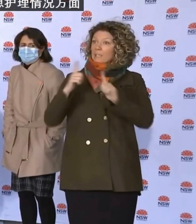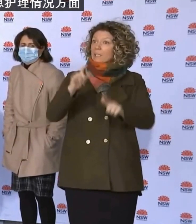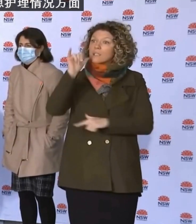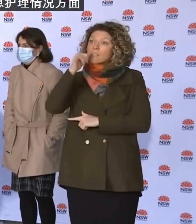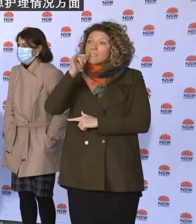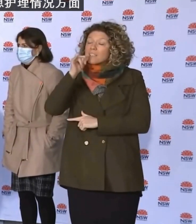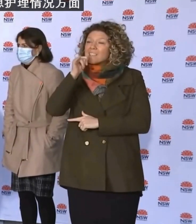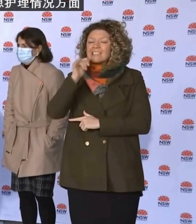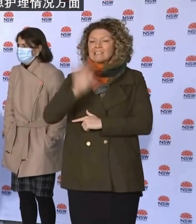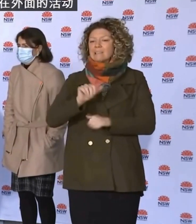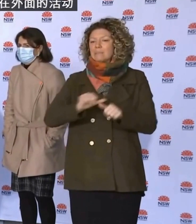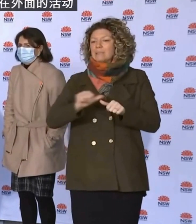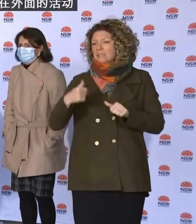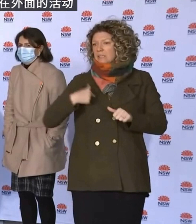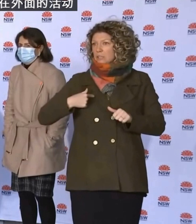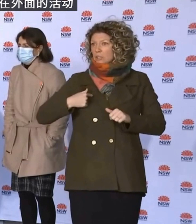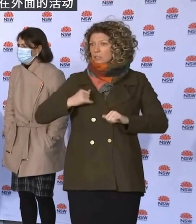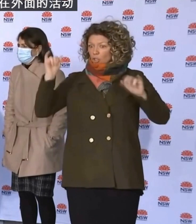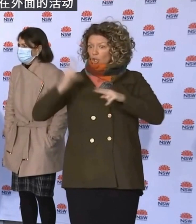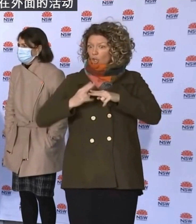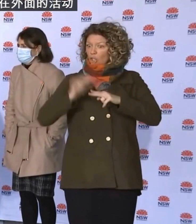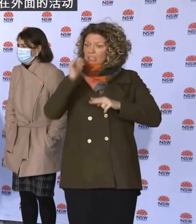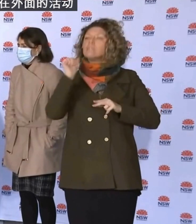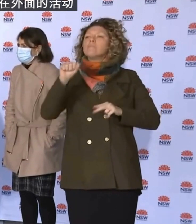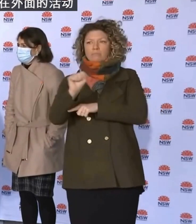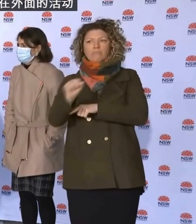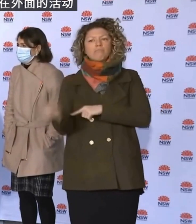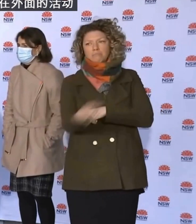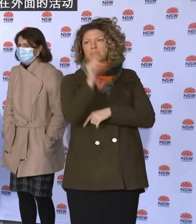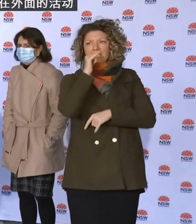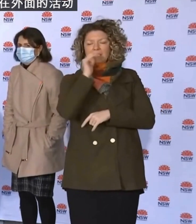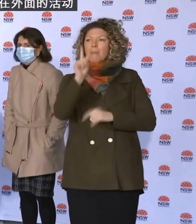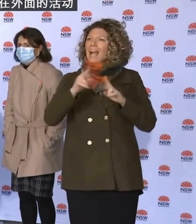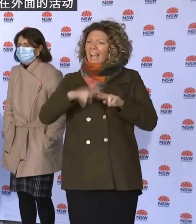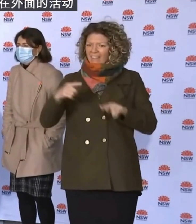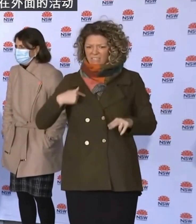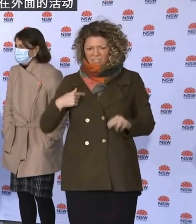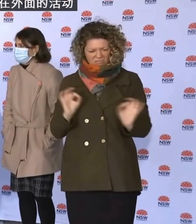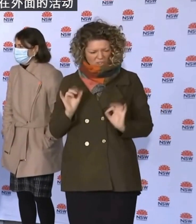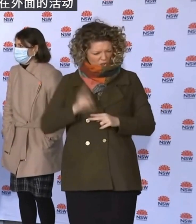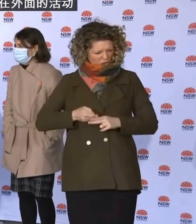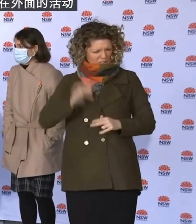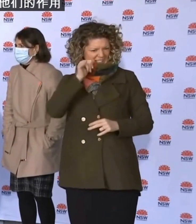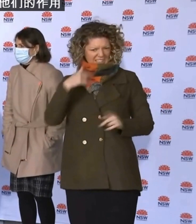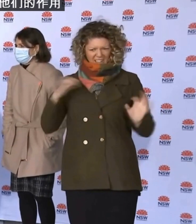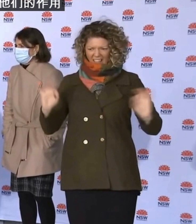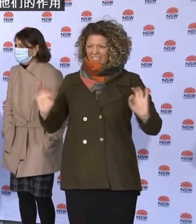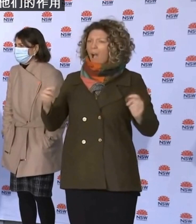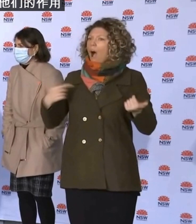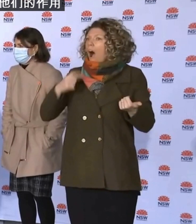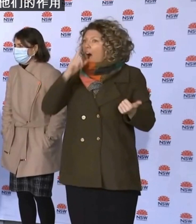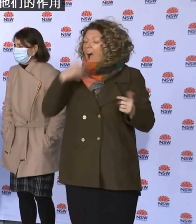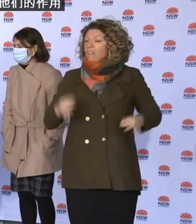urgent care situations. So my advice is do everything you can to limit your movements outside the